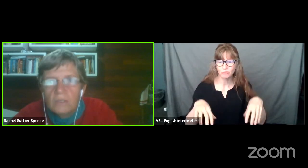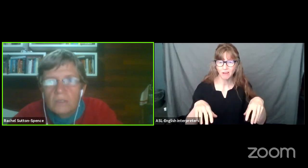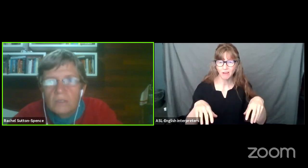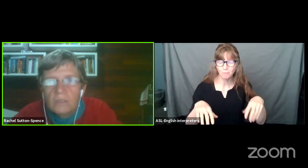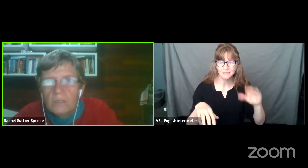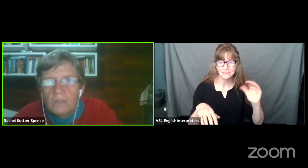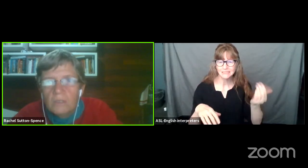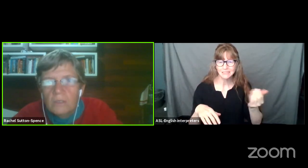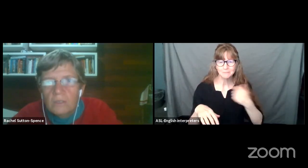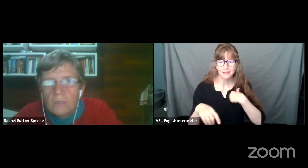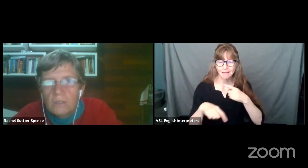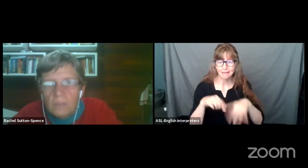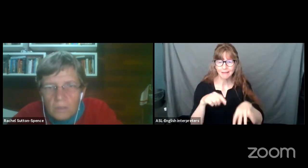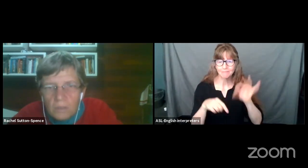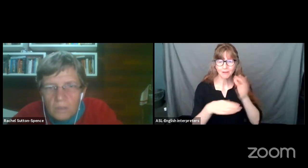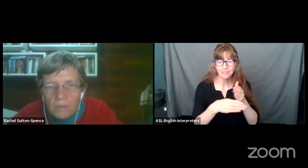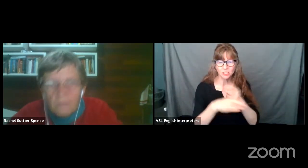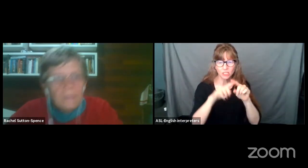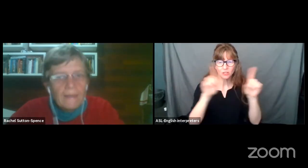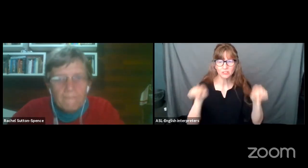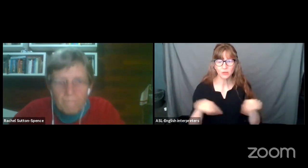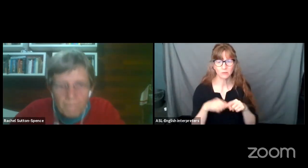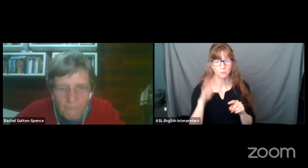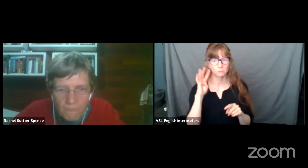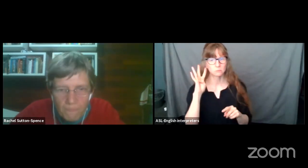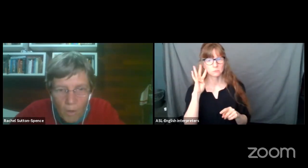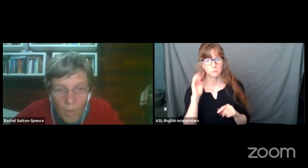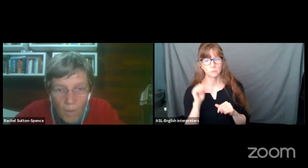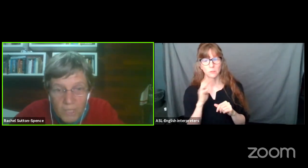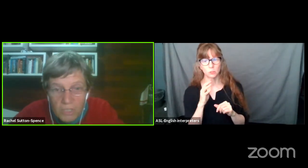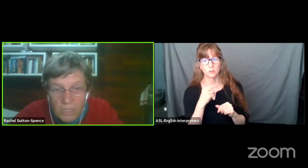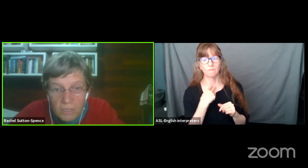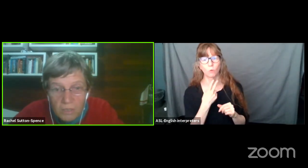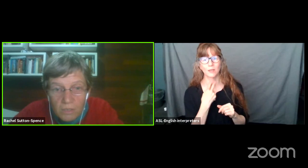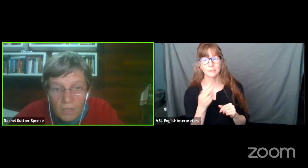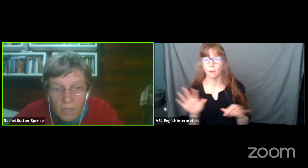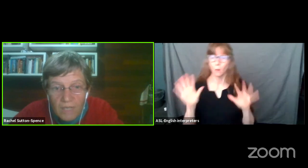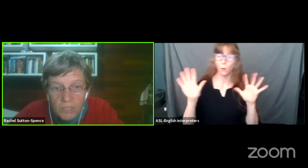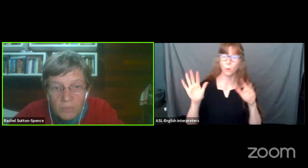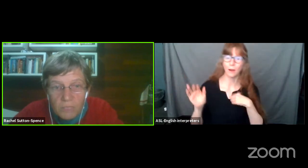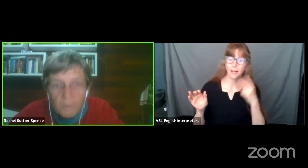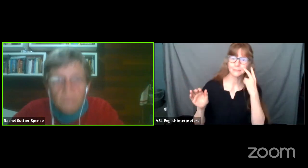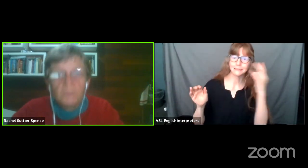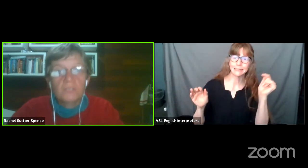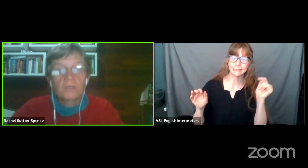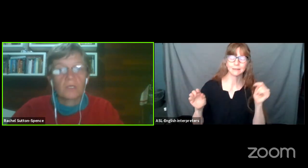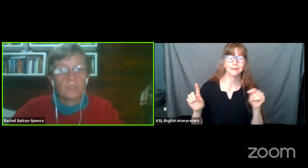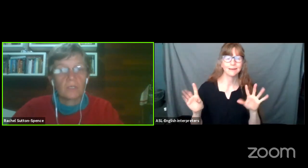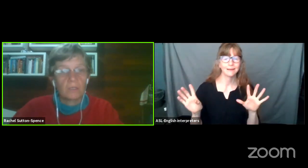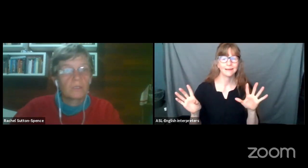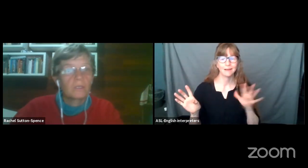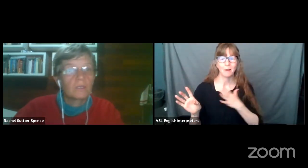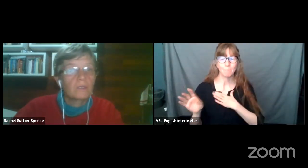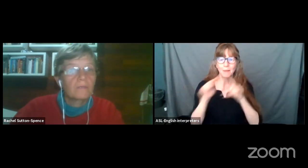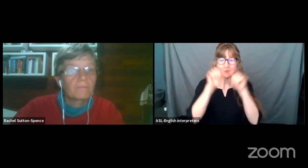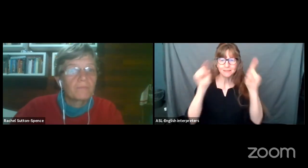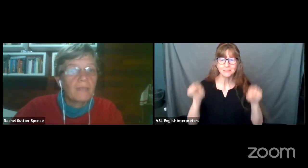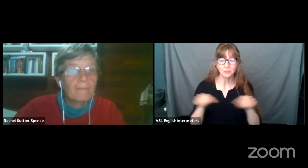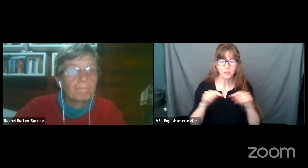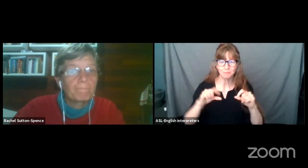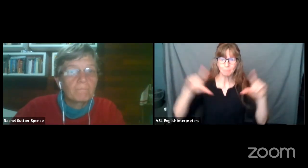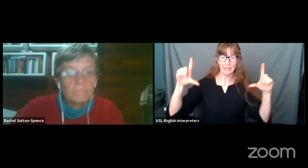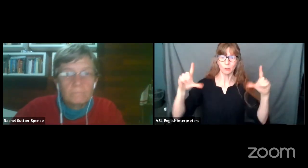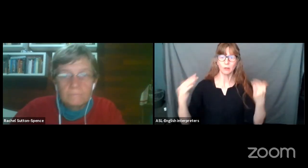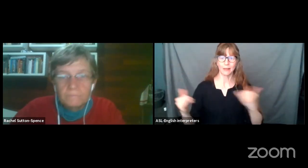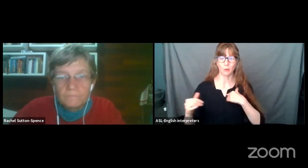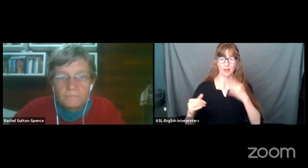screen. Rachel, yeah. You have I do see it. I had to expand my screen. Yes.